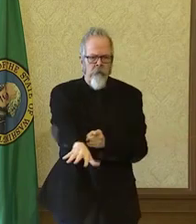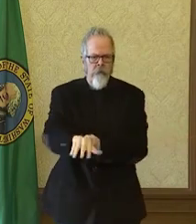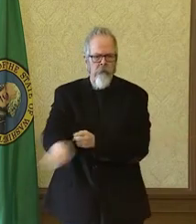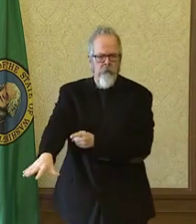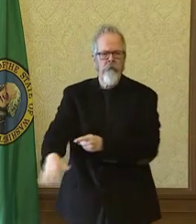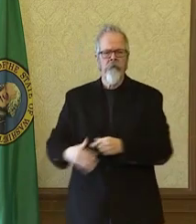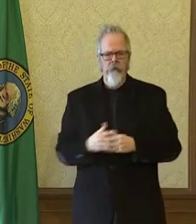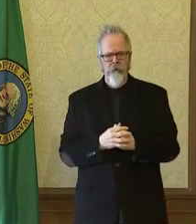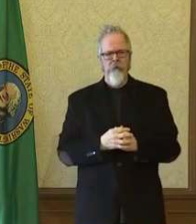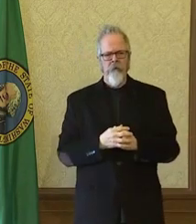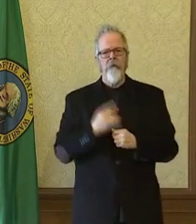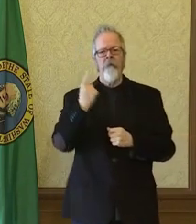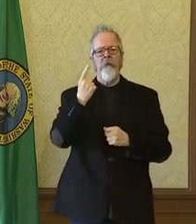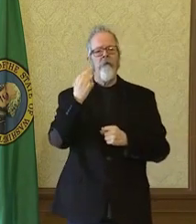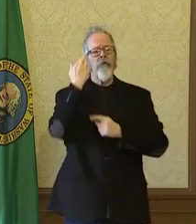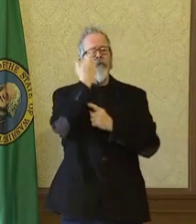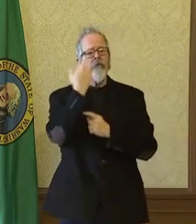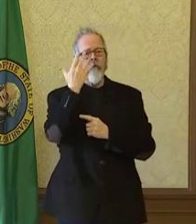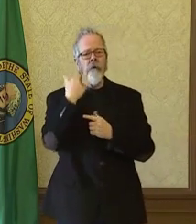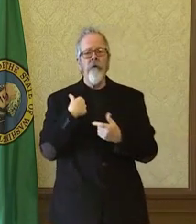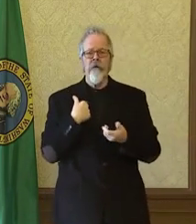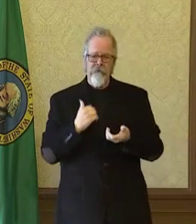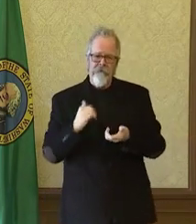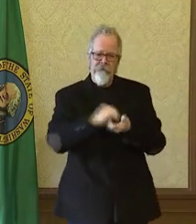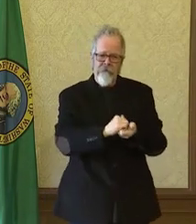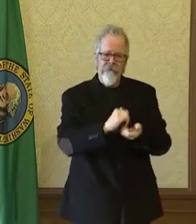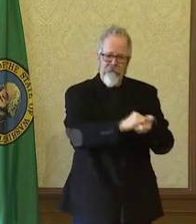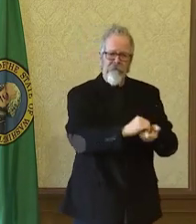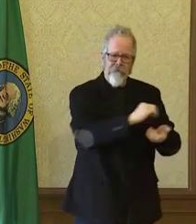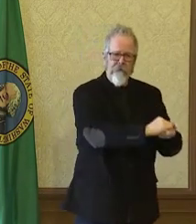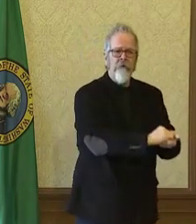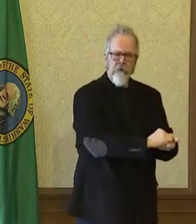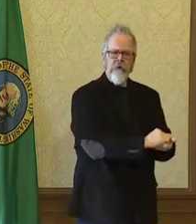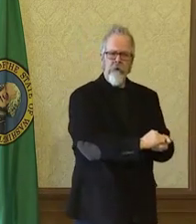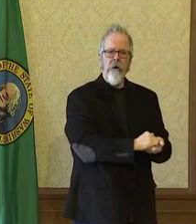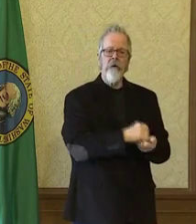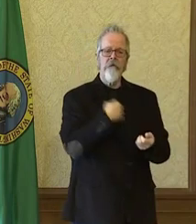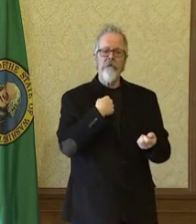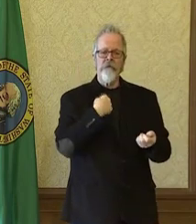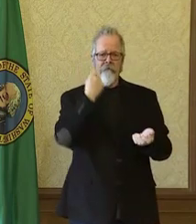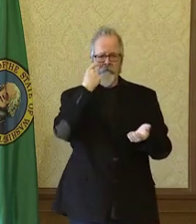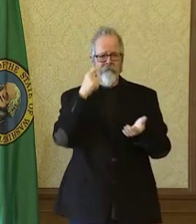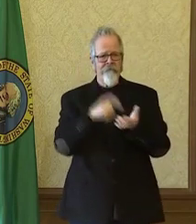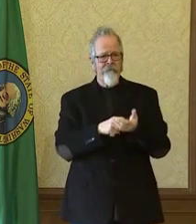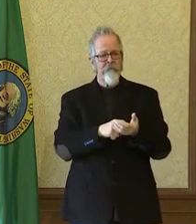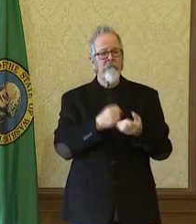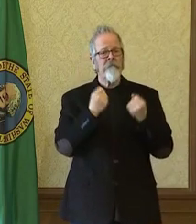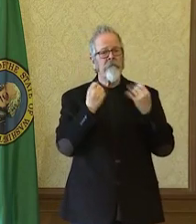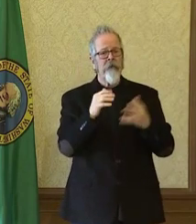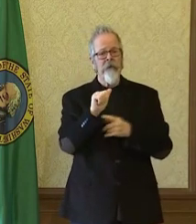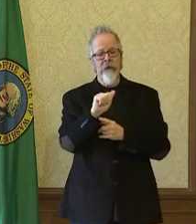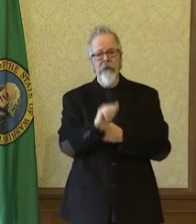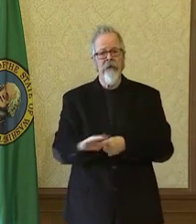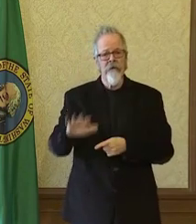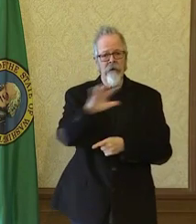we're helping these businesses, particularly restaurants, if there's a way to keep